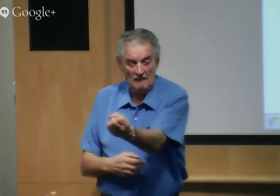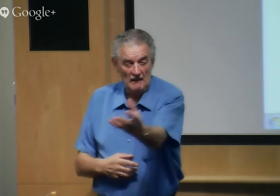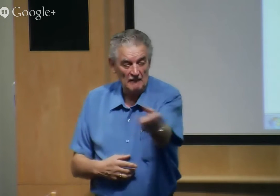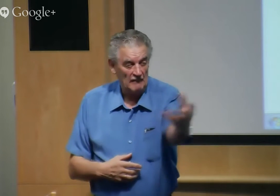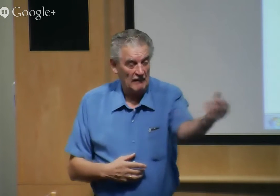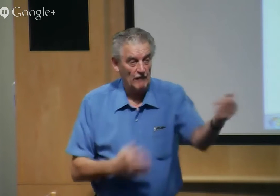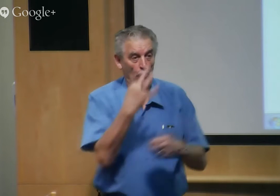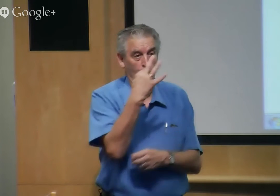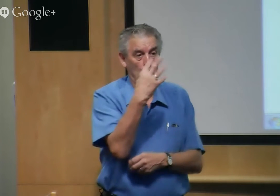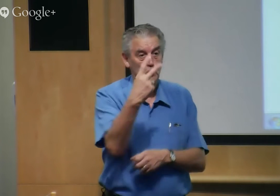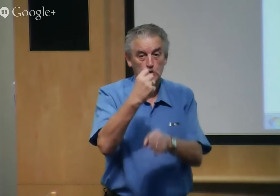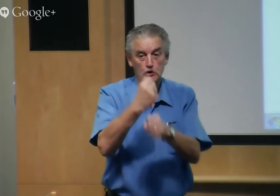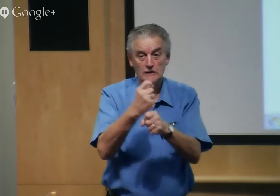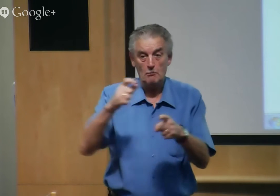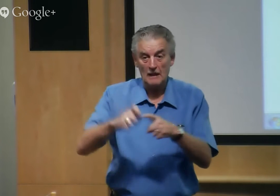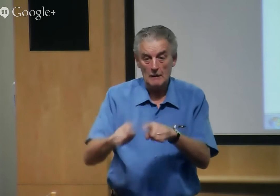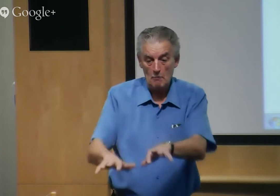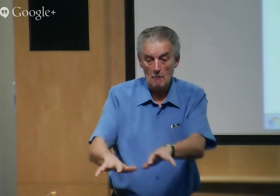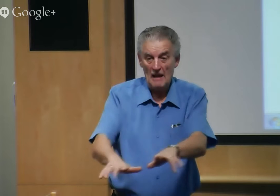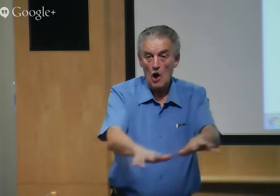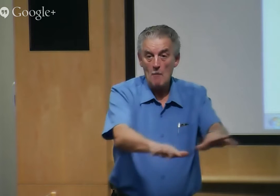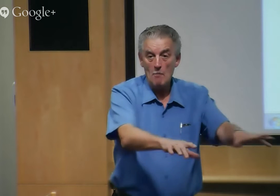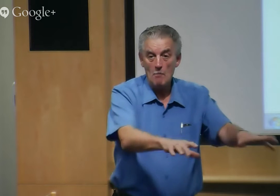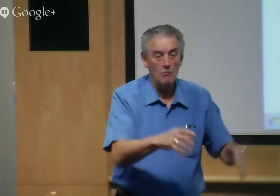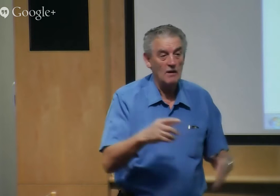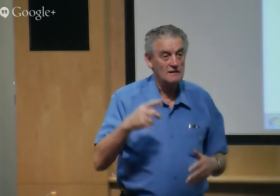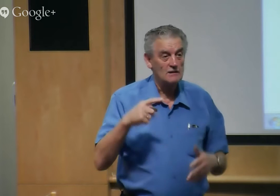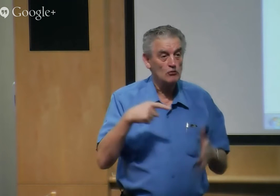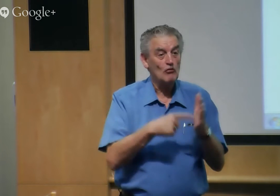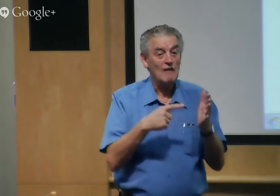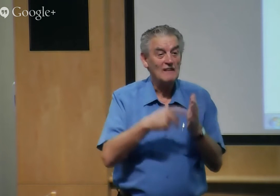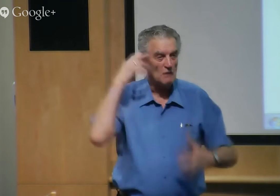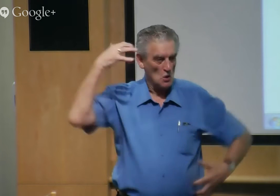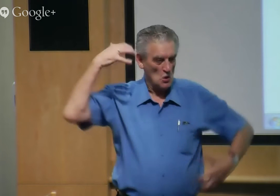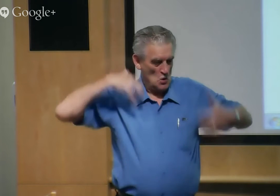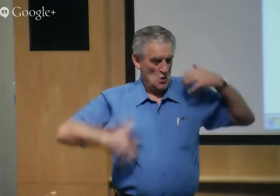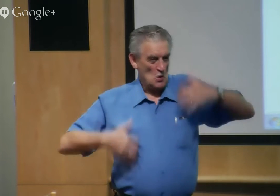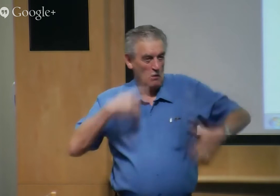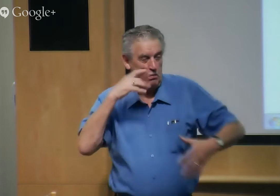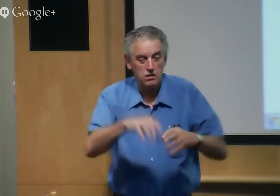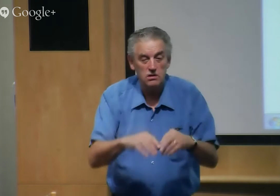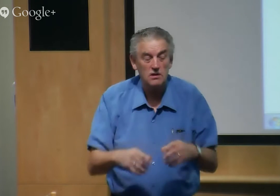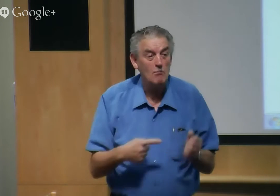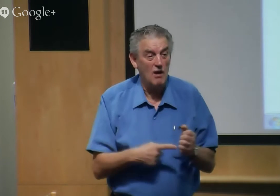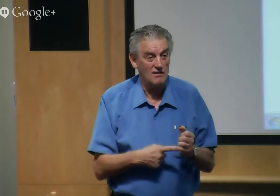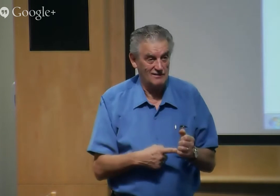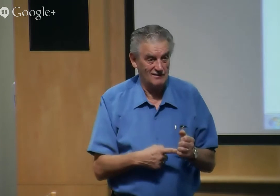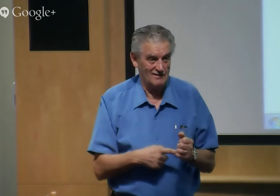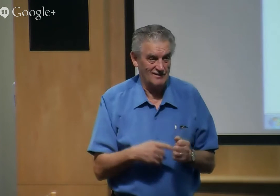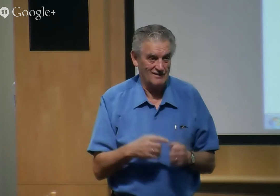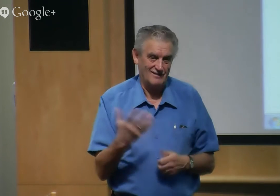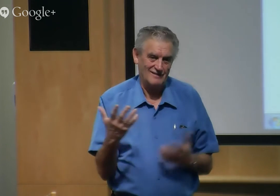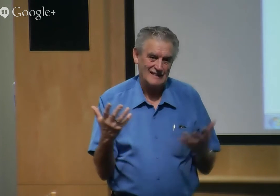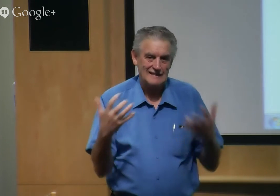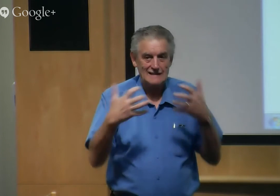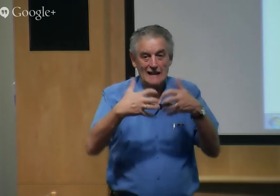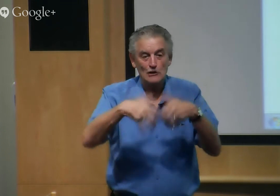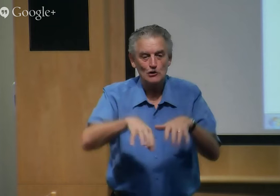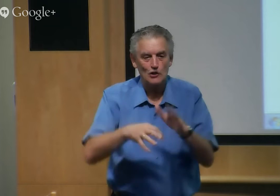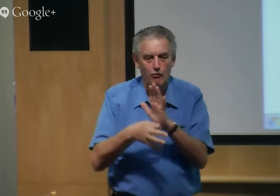32 mini-coms. They put them out in every GP practice in Trafford. And deaf people were over the moon.